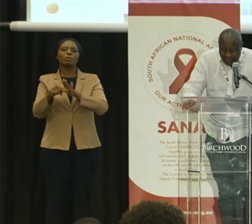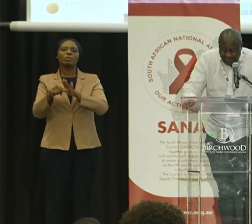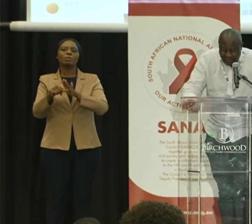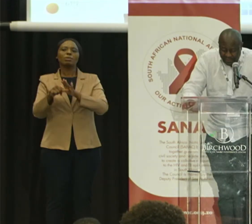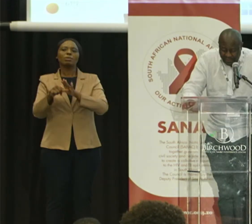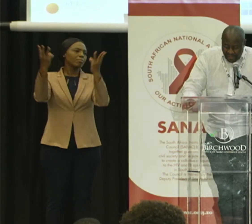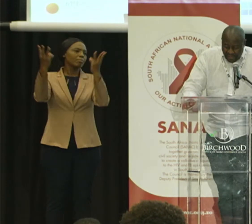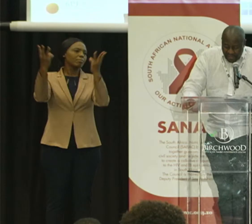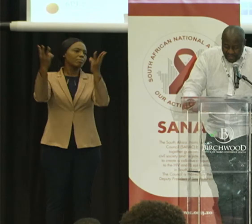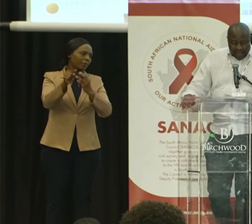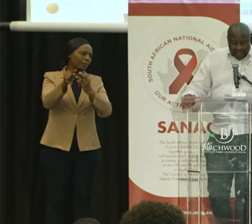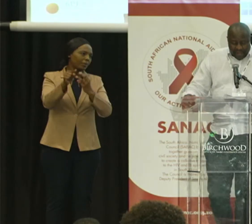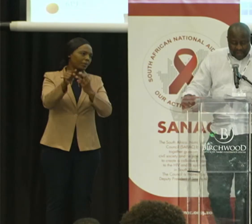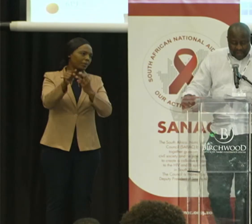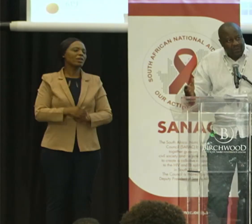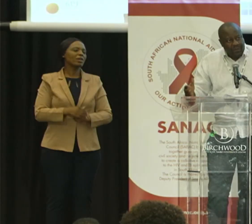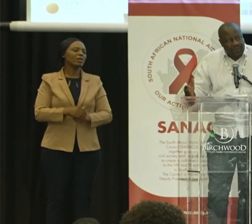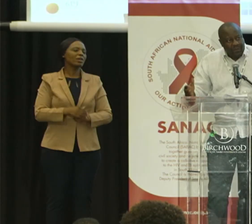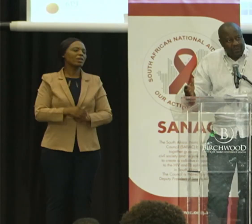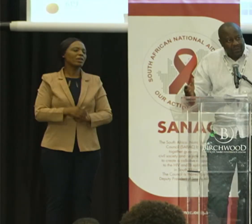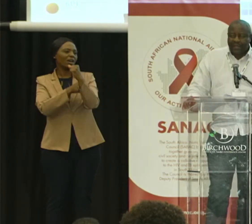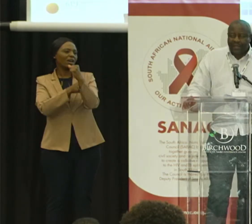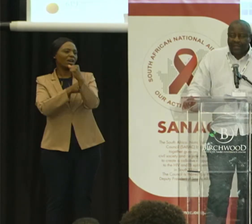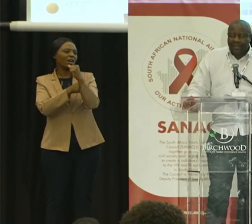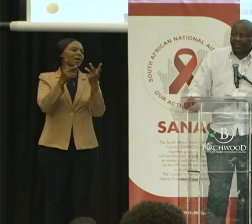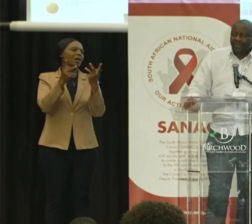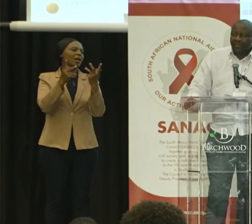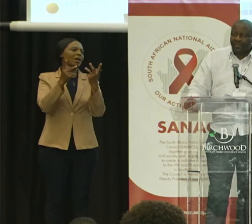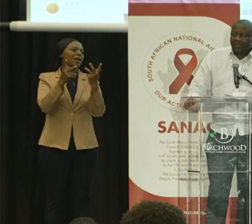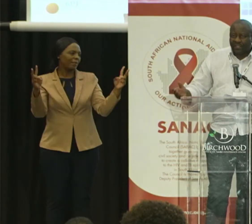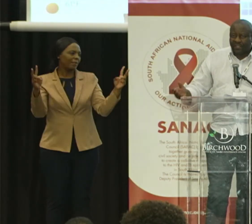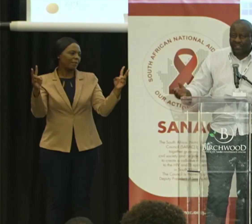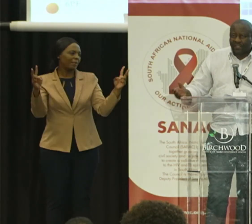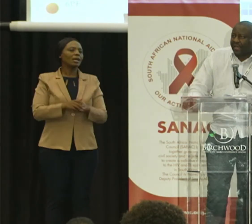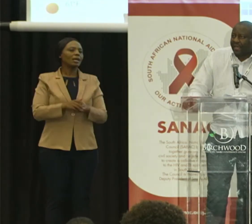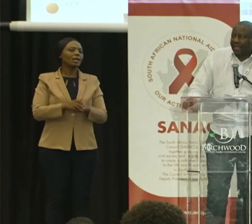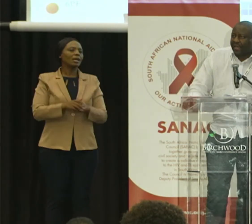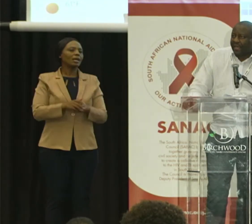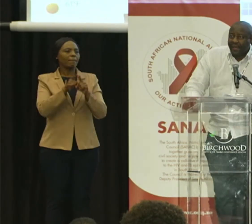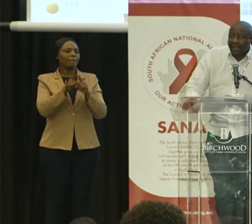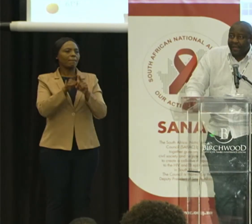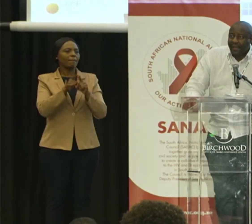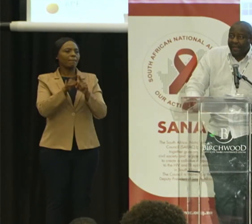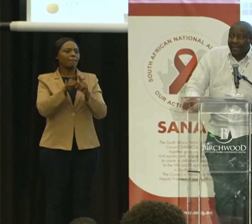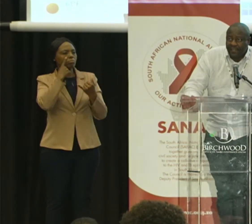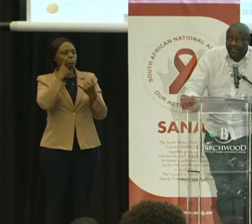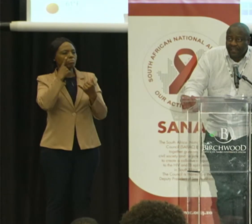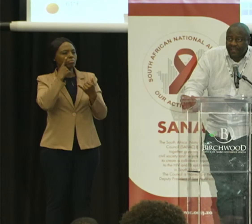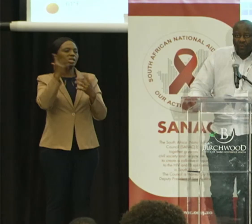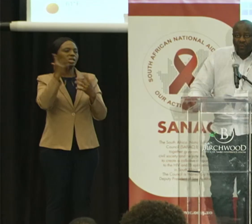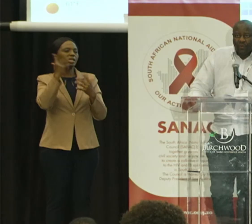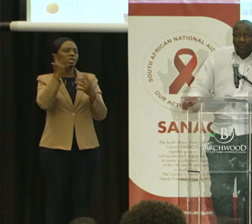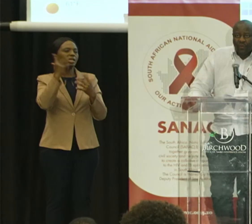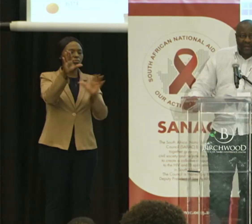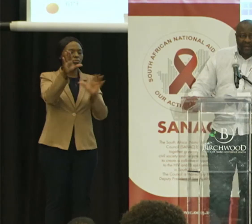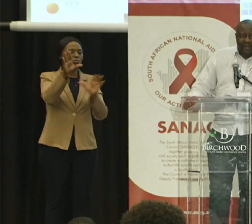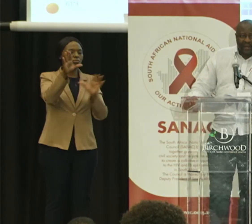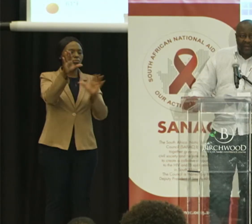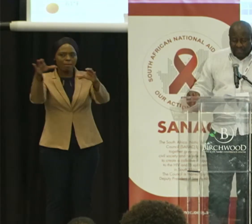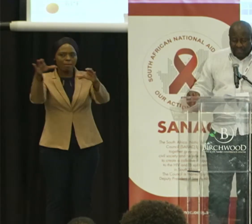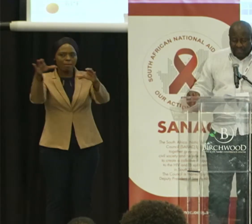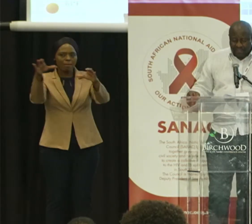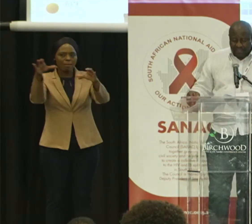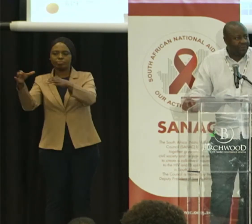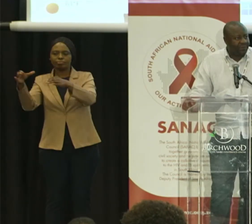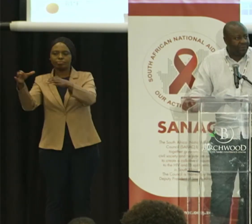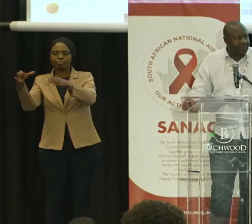structured. And then we then broke it down to look at different sessions, where we had parallel sessions,